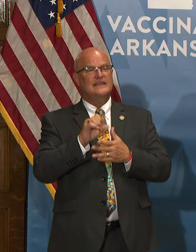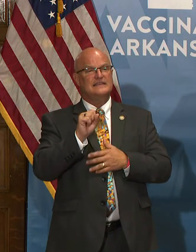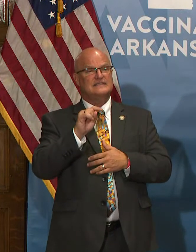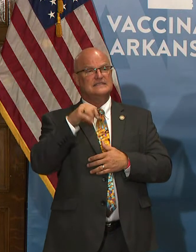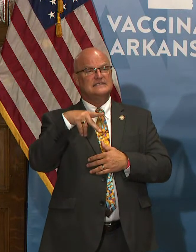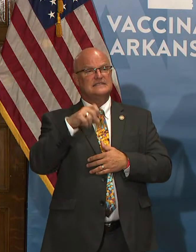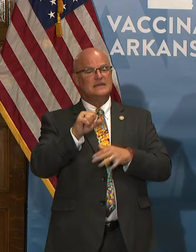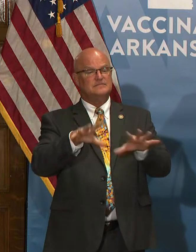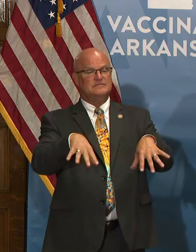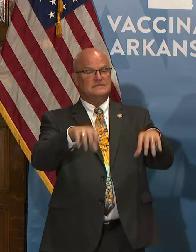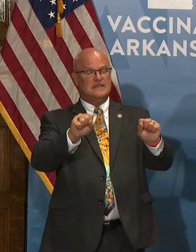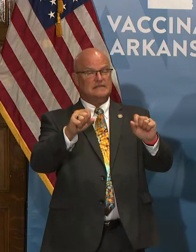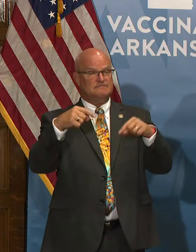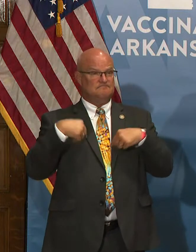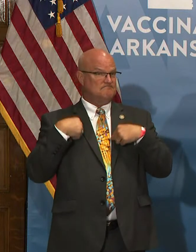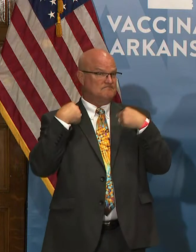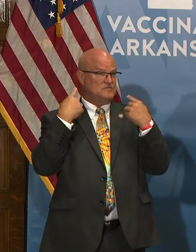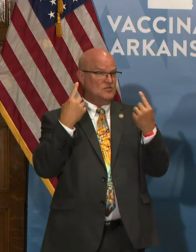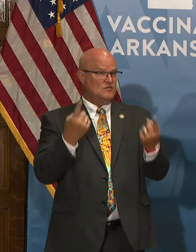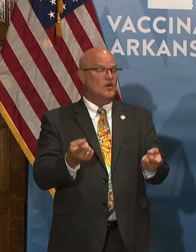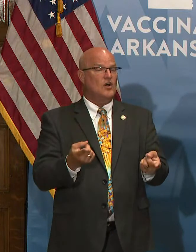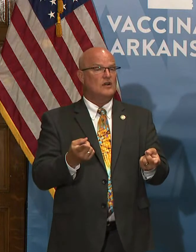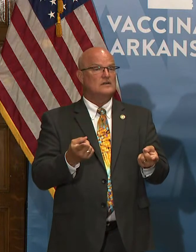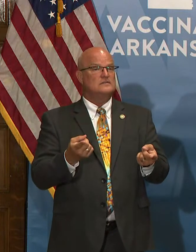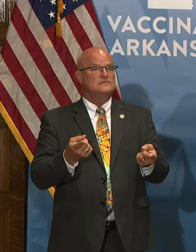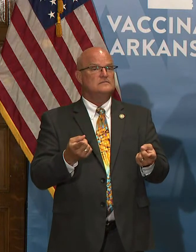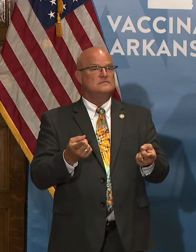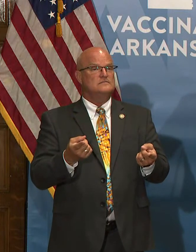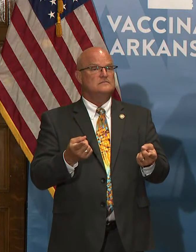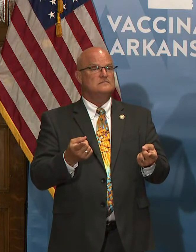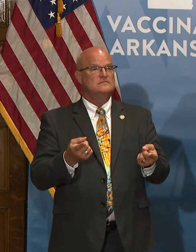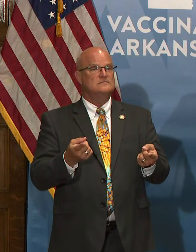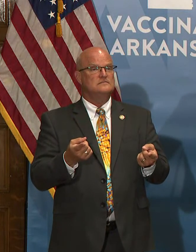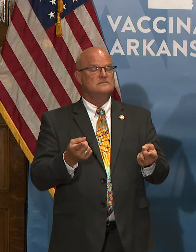steps that they've taken thus far are